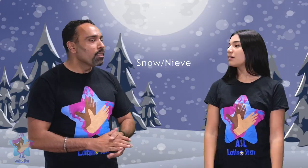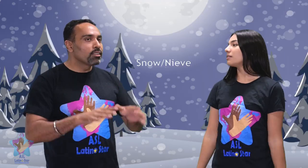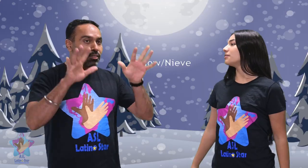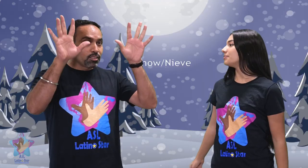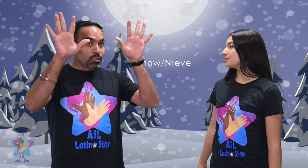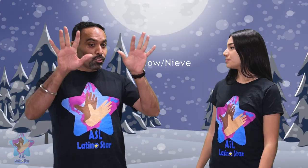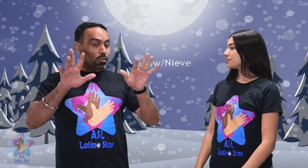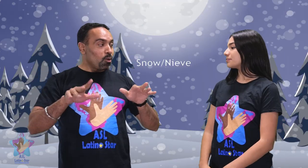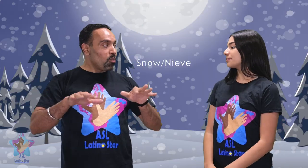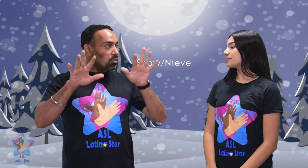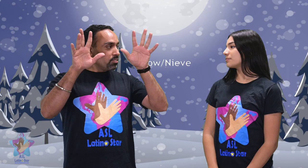Snow.